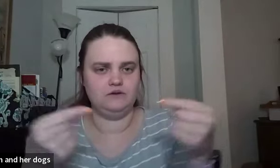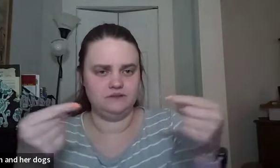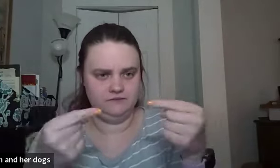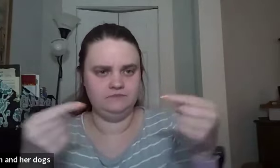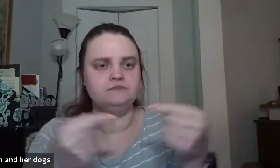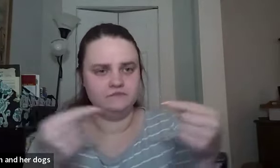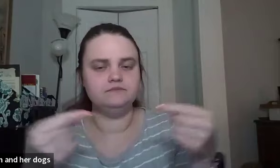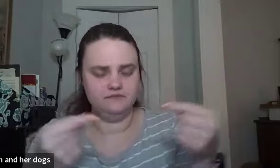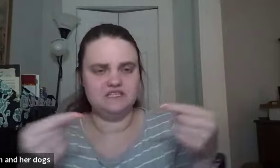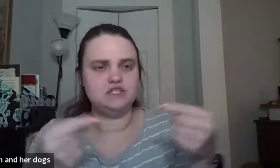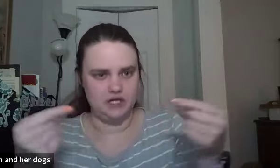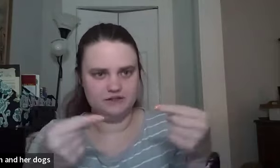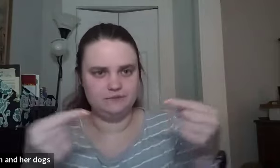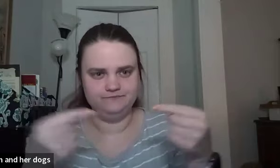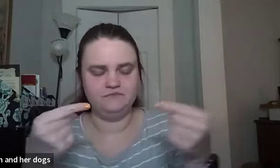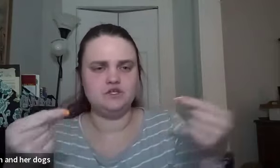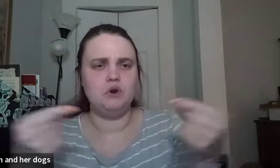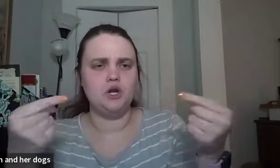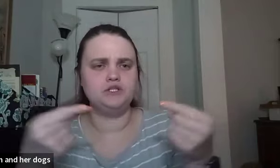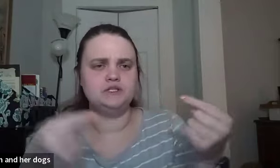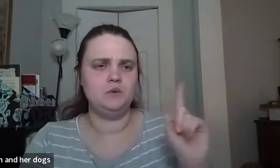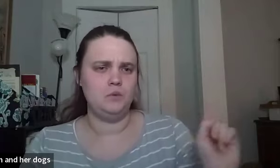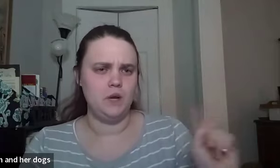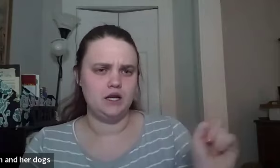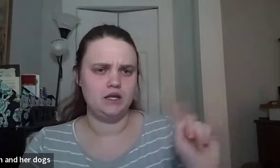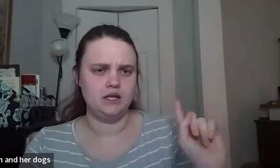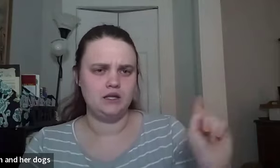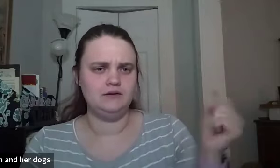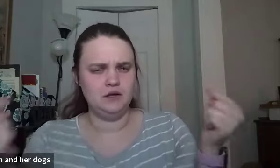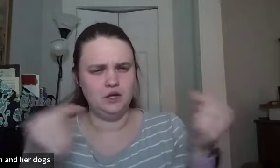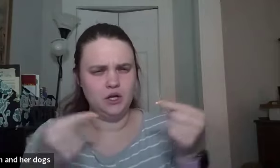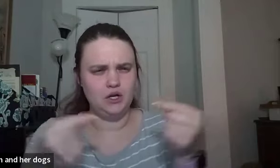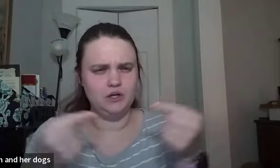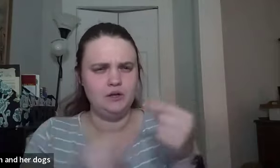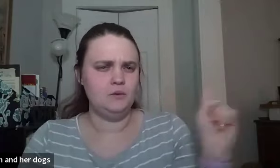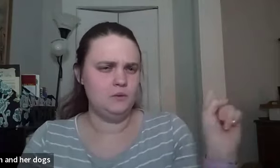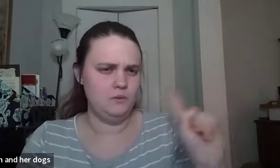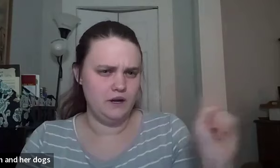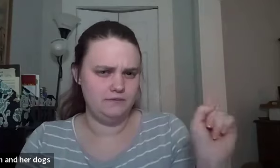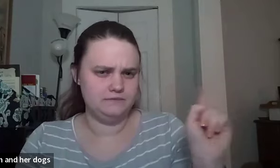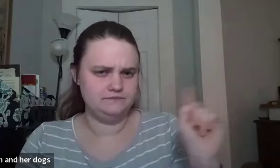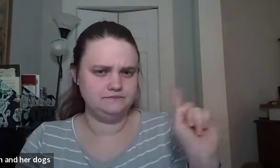Hurt. This is hurt. So hurt where? Hurt where?